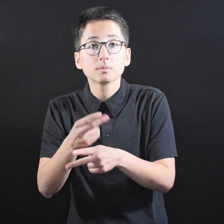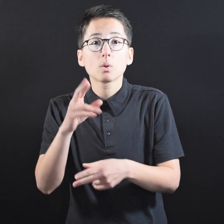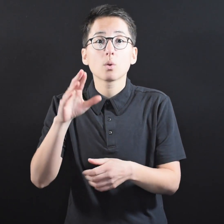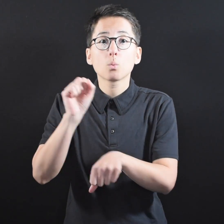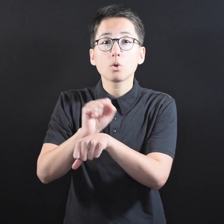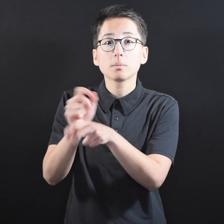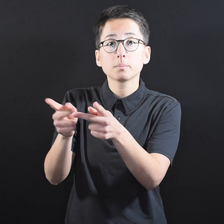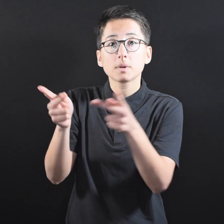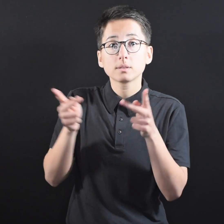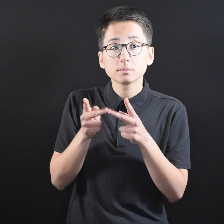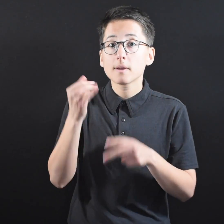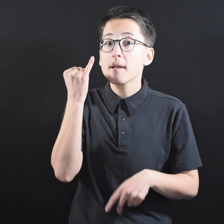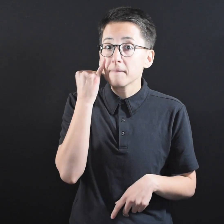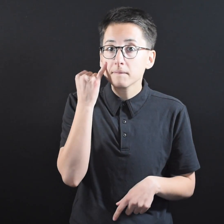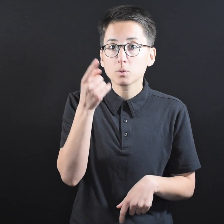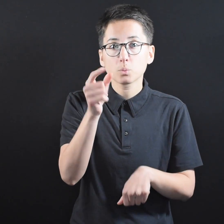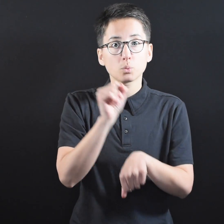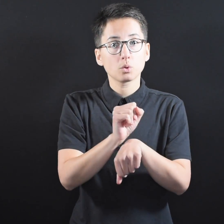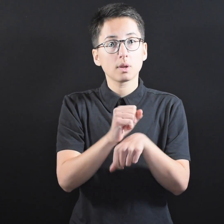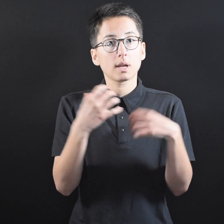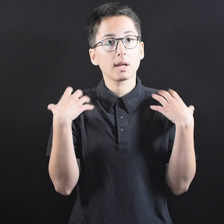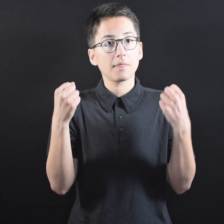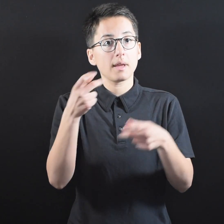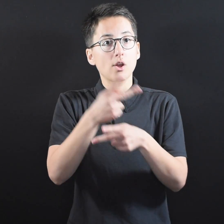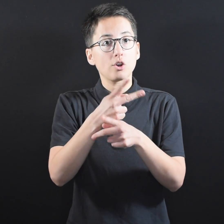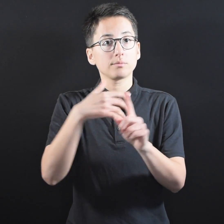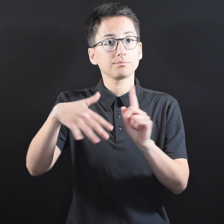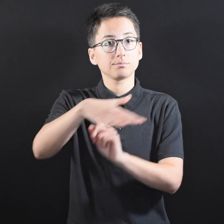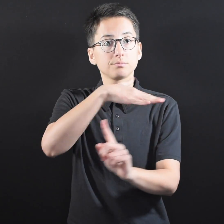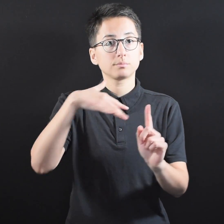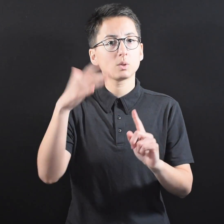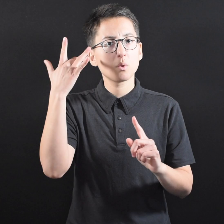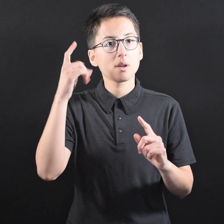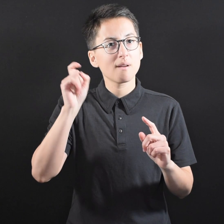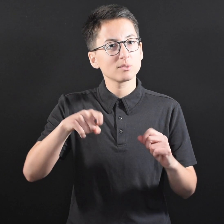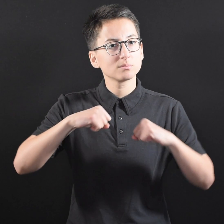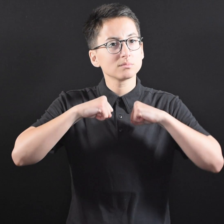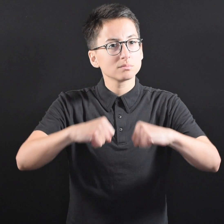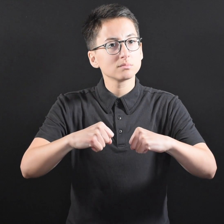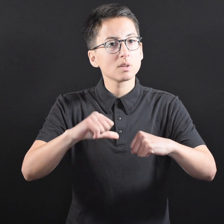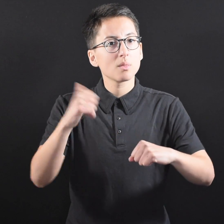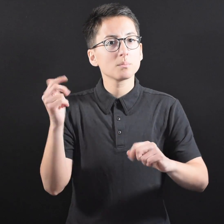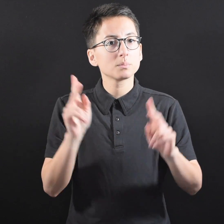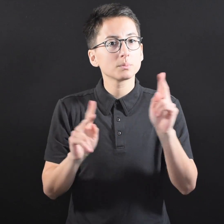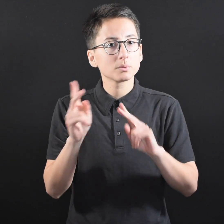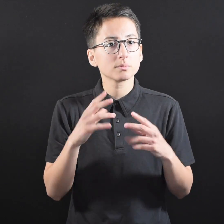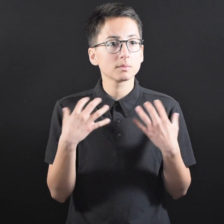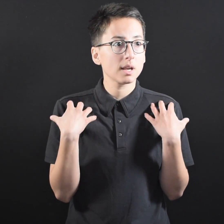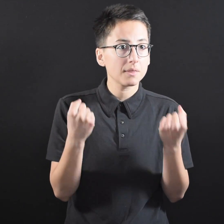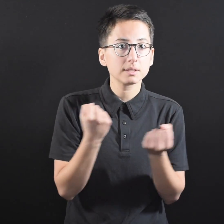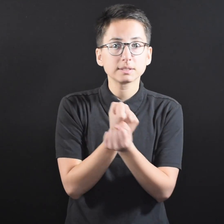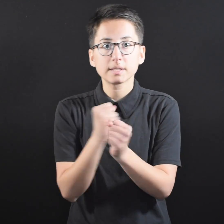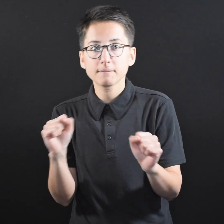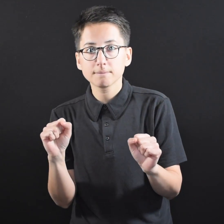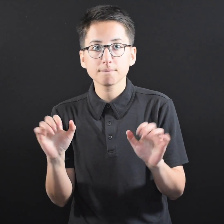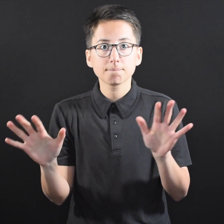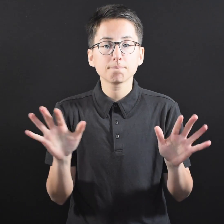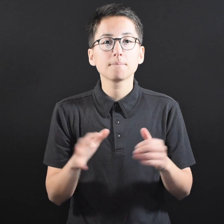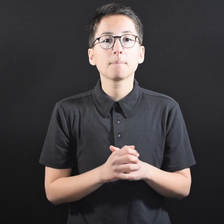for COVID-19 with your school, childcare, or workplace if you work in a healthcare setting. MDH